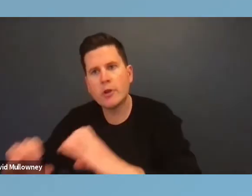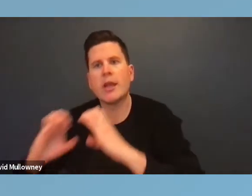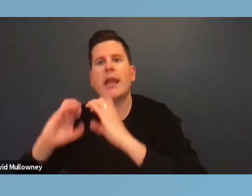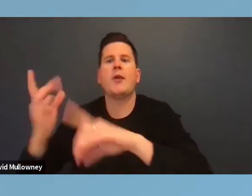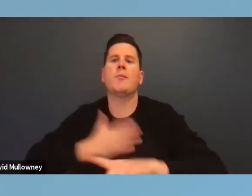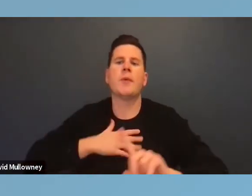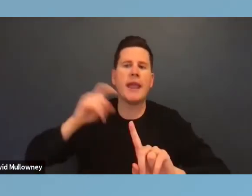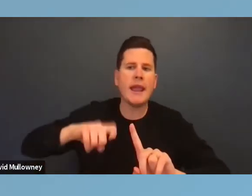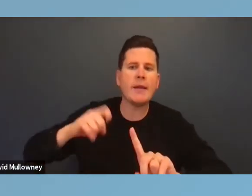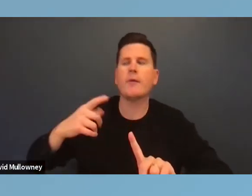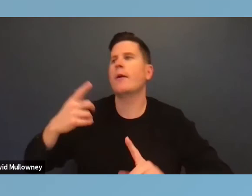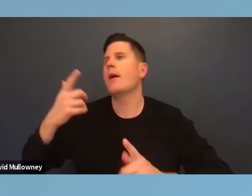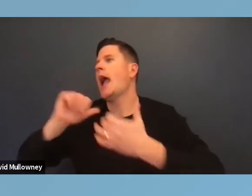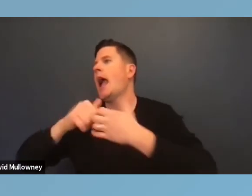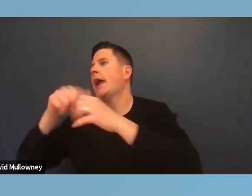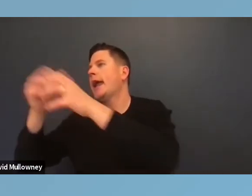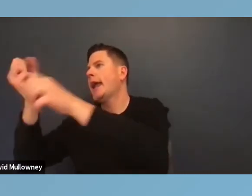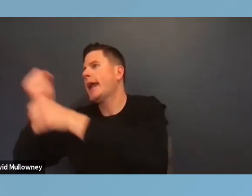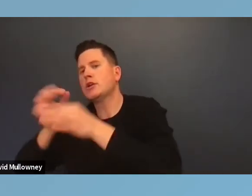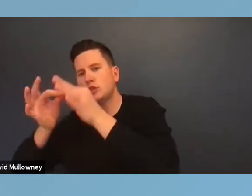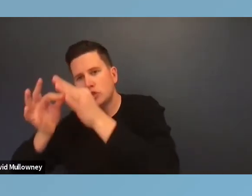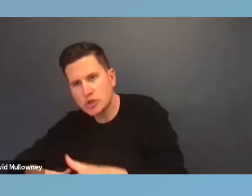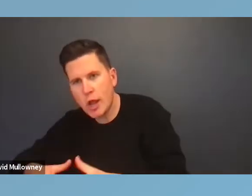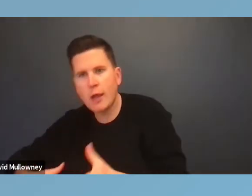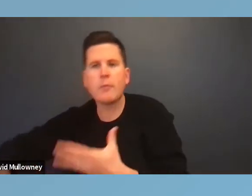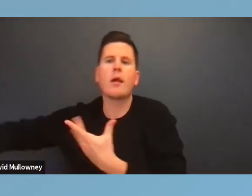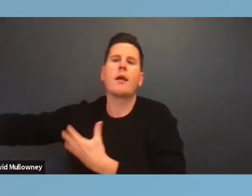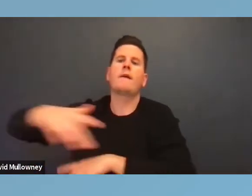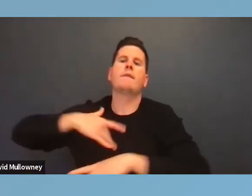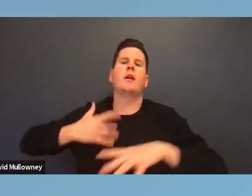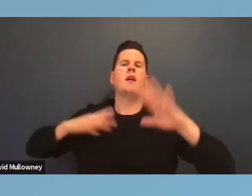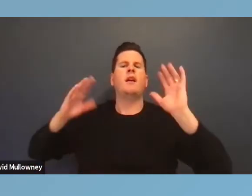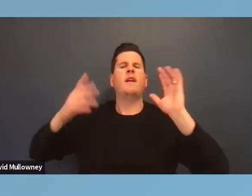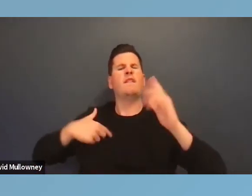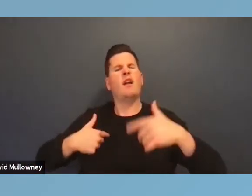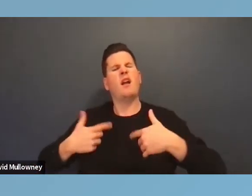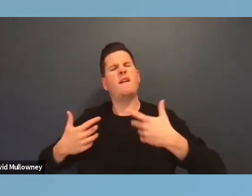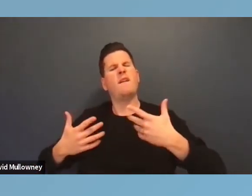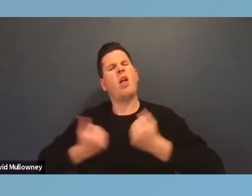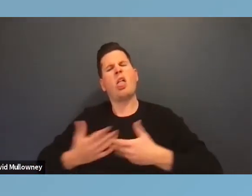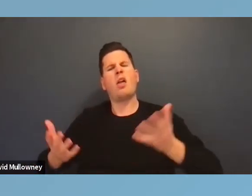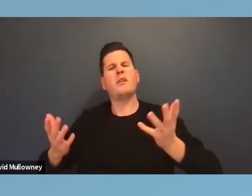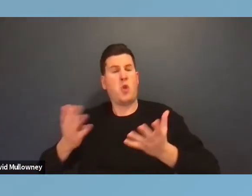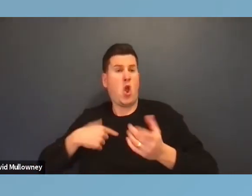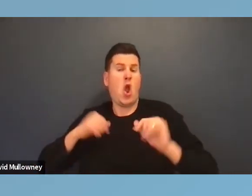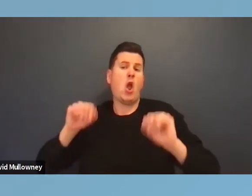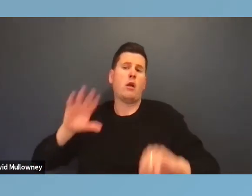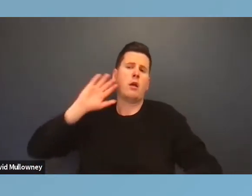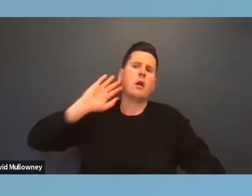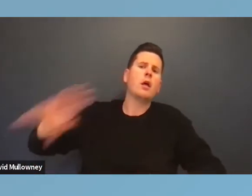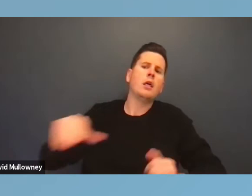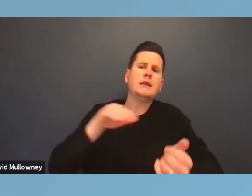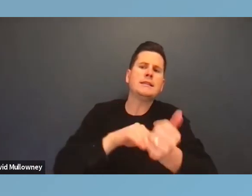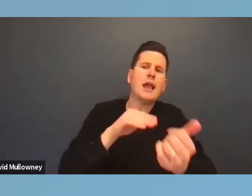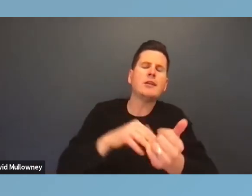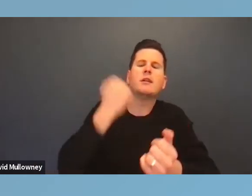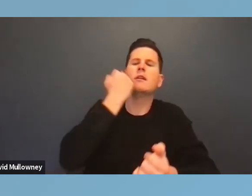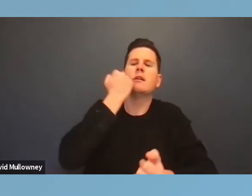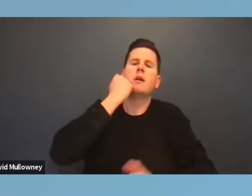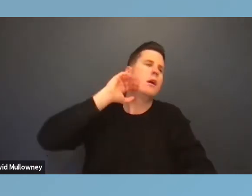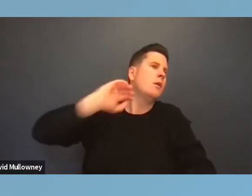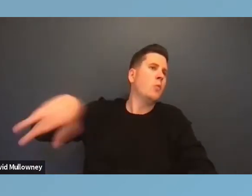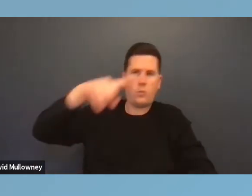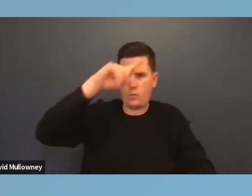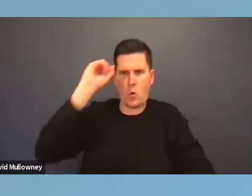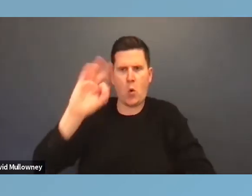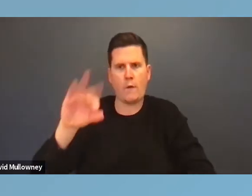going on? It's tiring to educate people about getting an interpreter. I could just say,